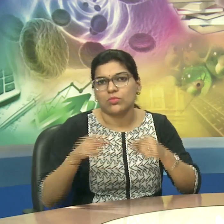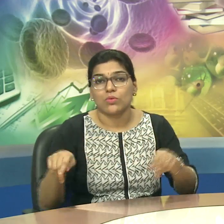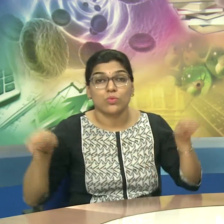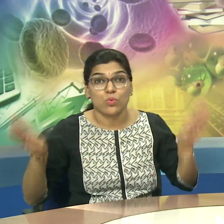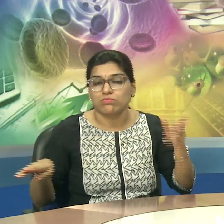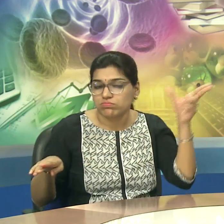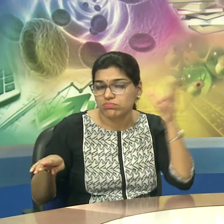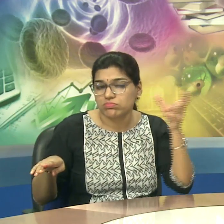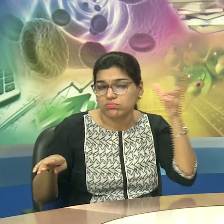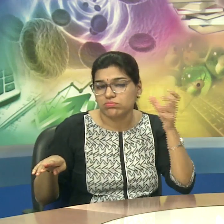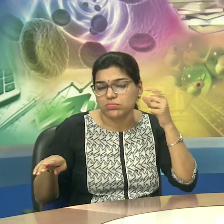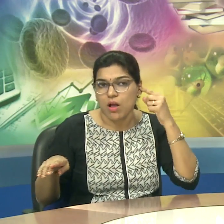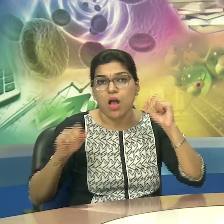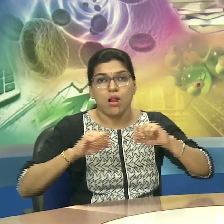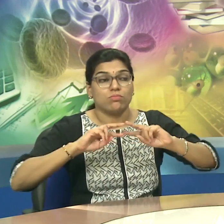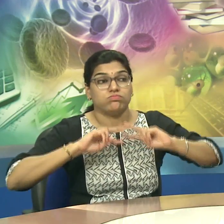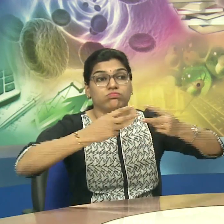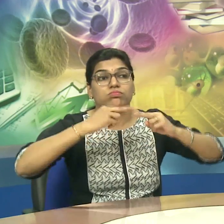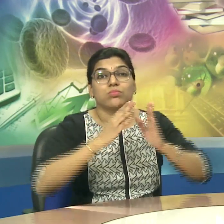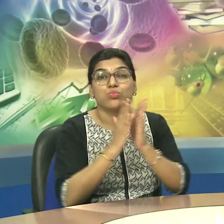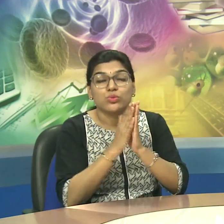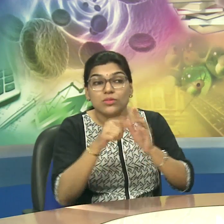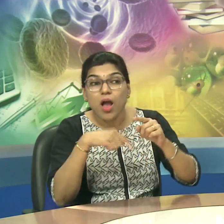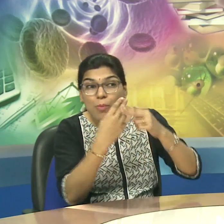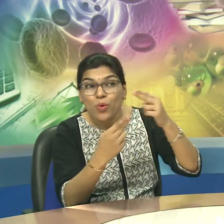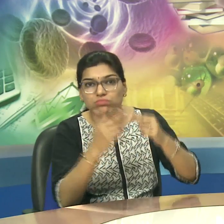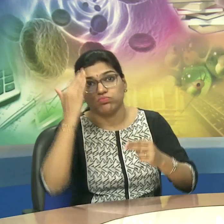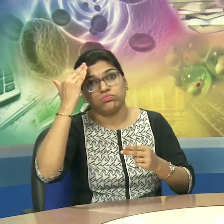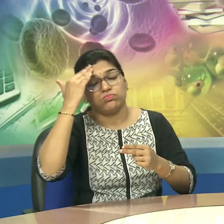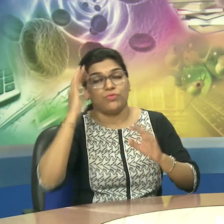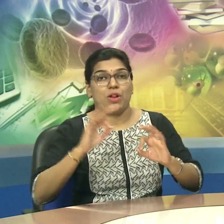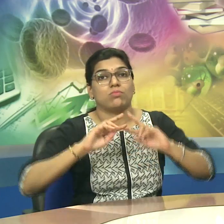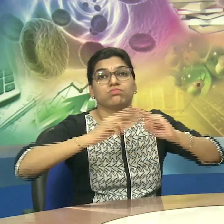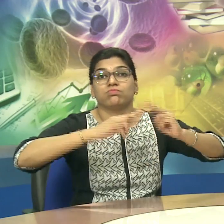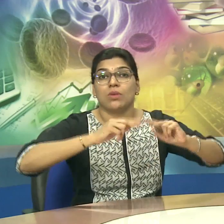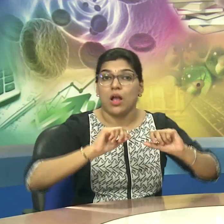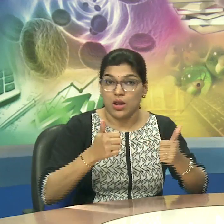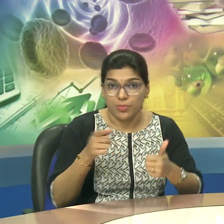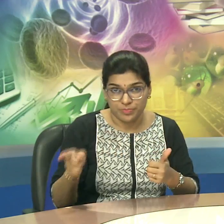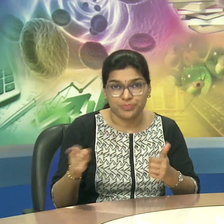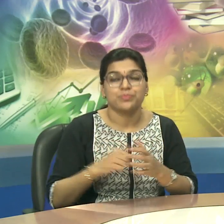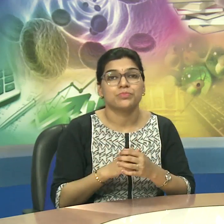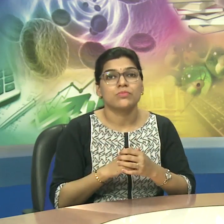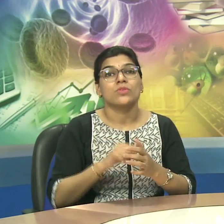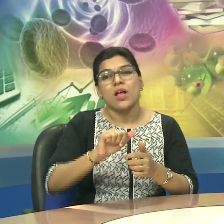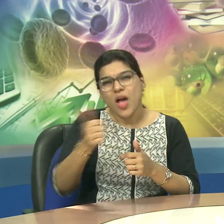like our old people, they religiously chant some mantras. So these parrots